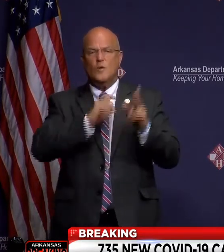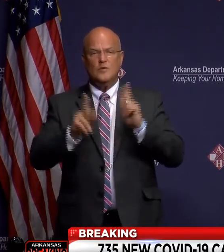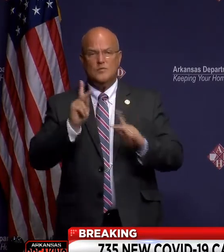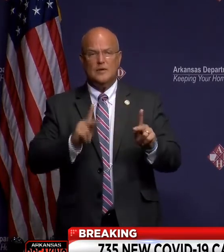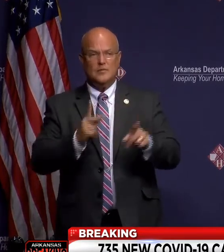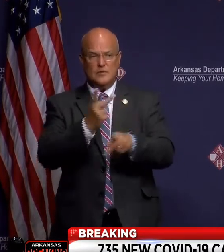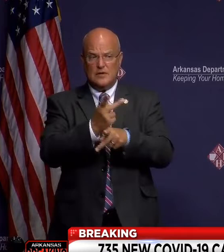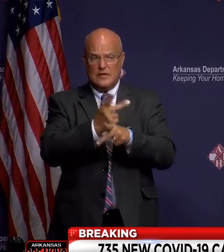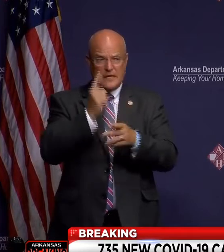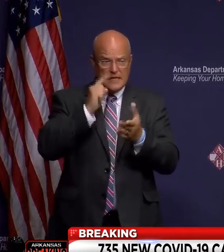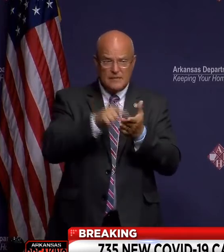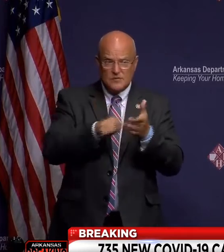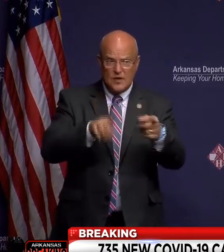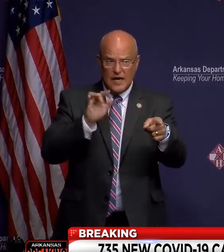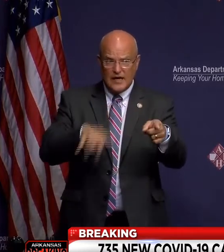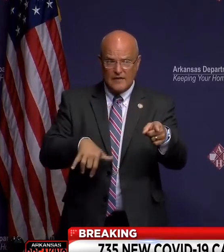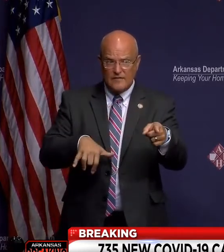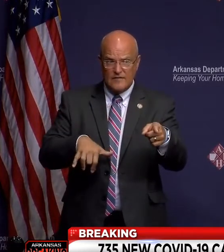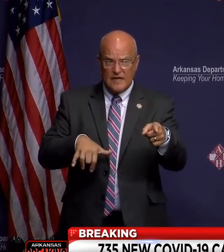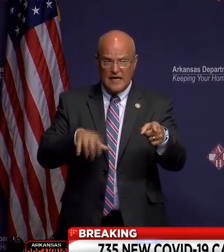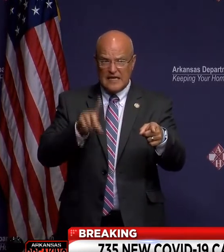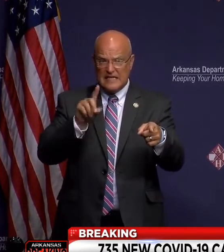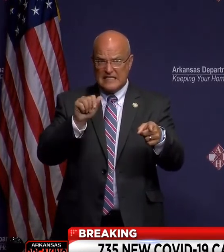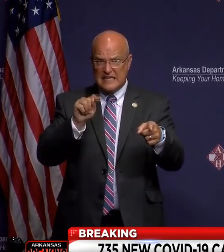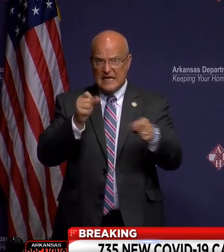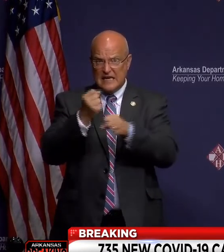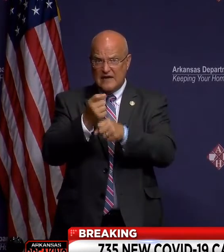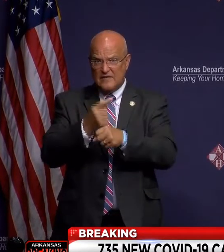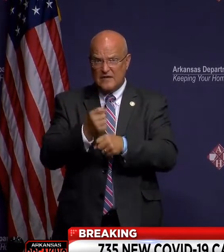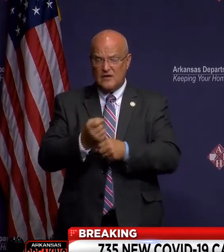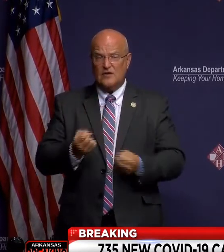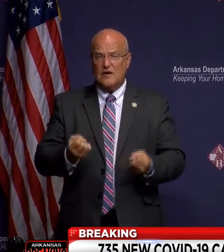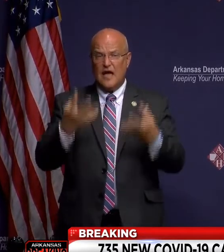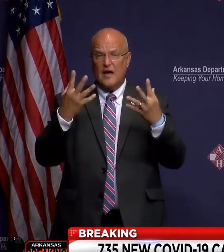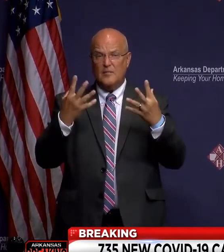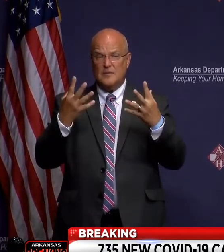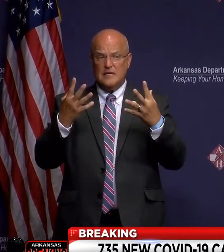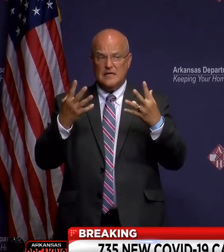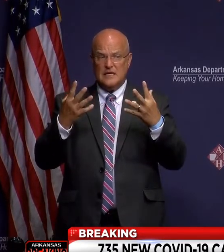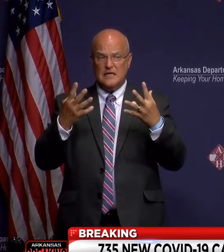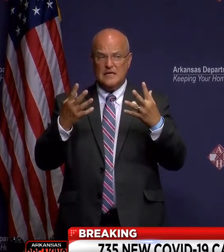keep track of that data every year? How many